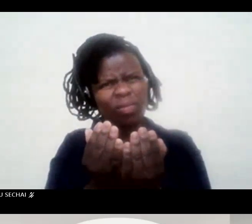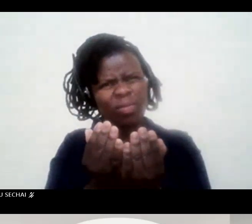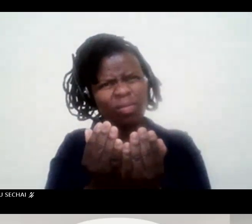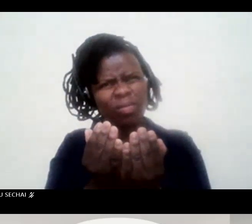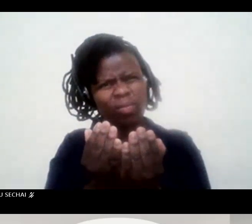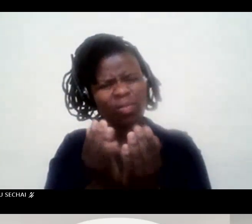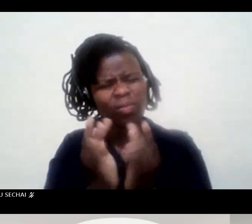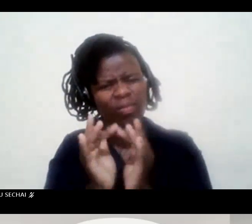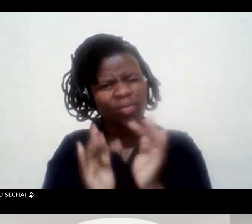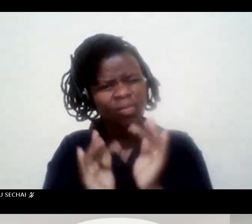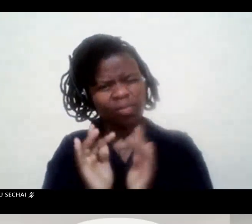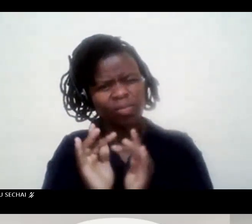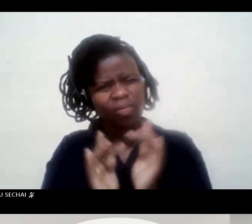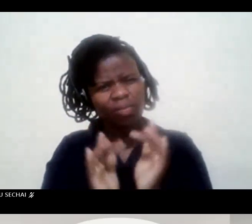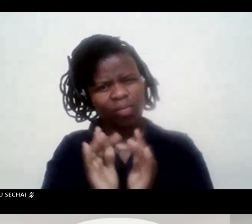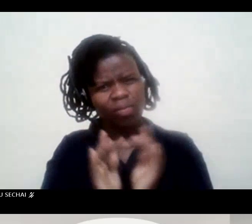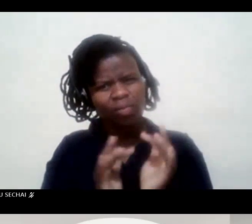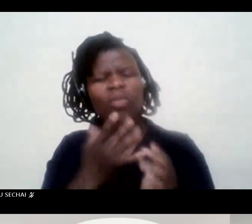Who wants to come in and share